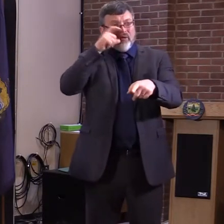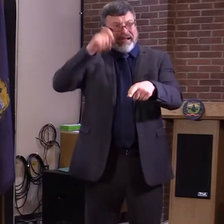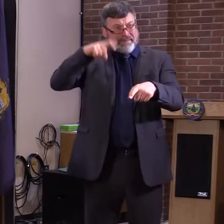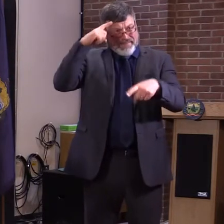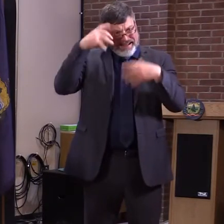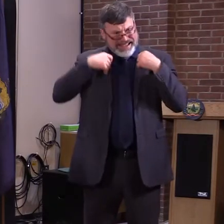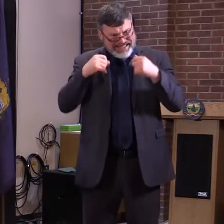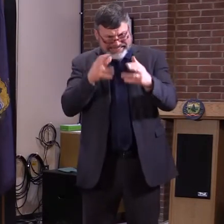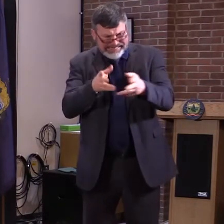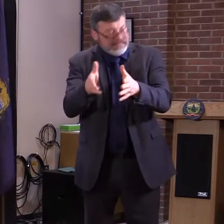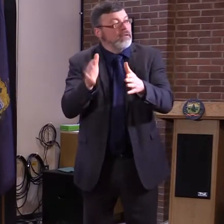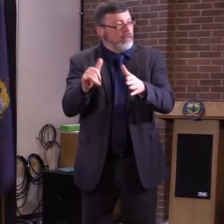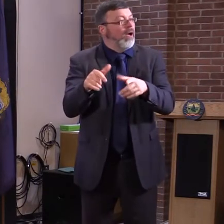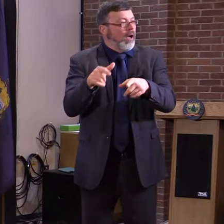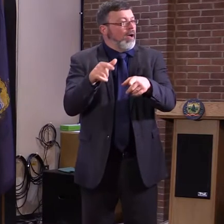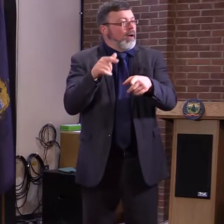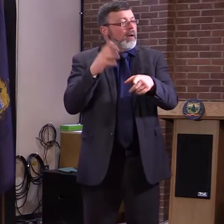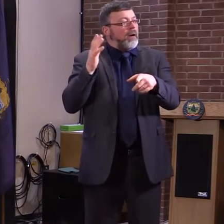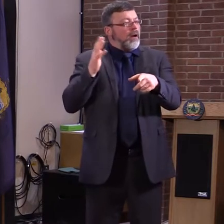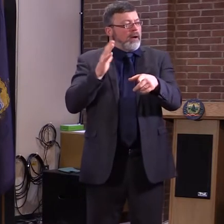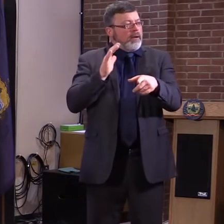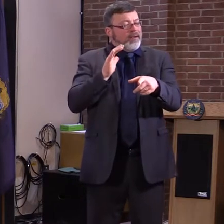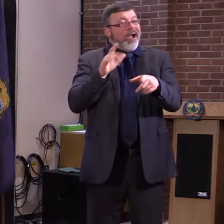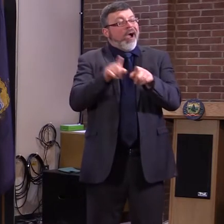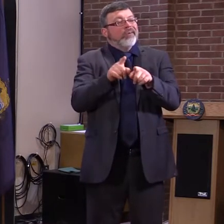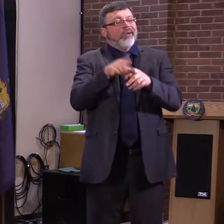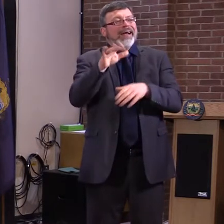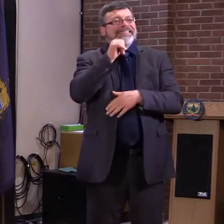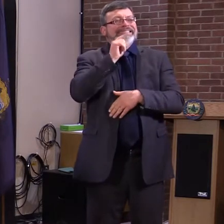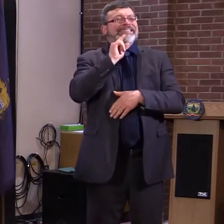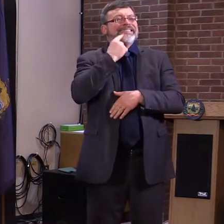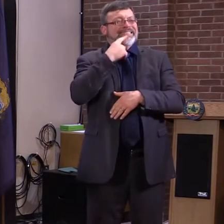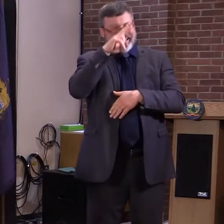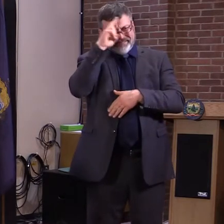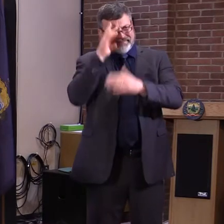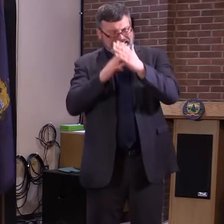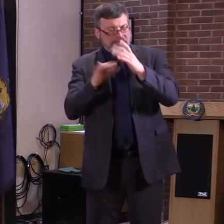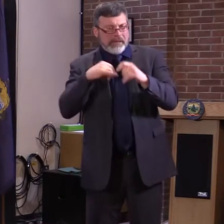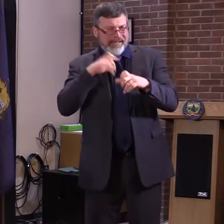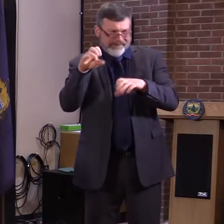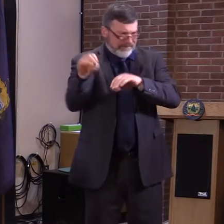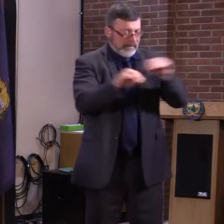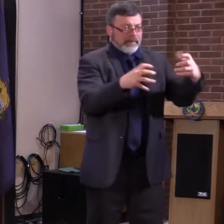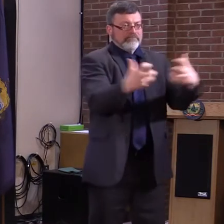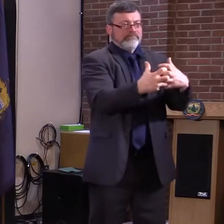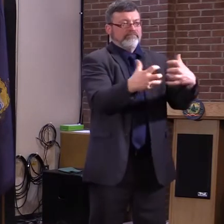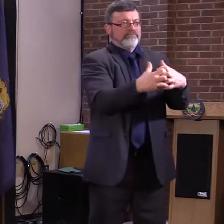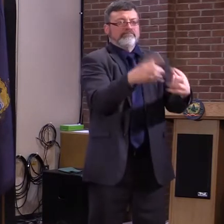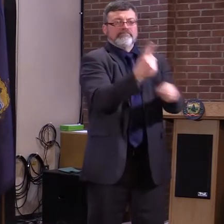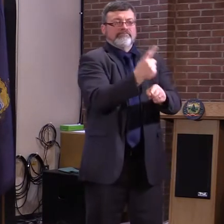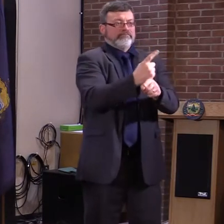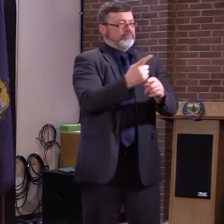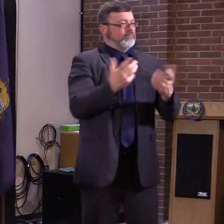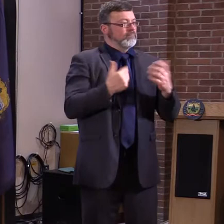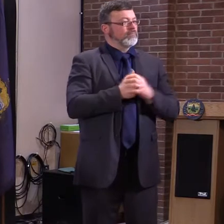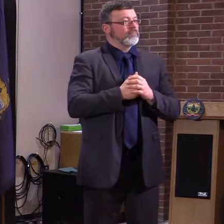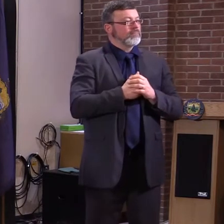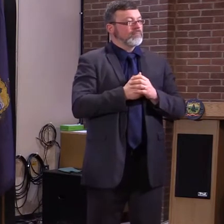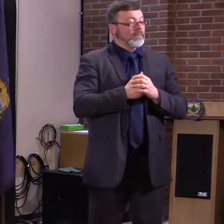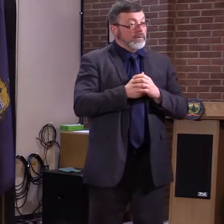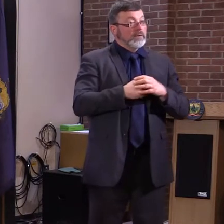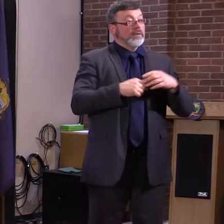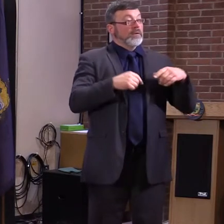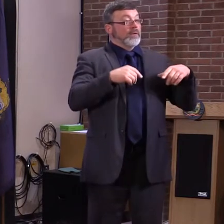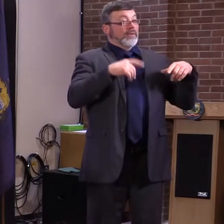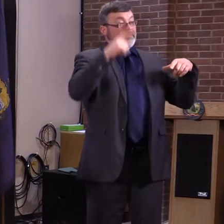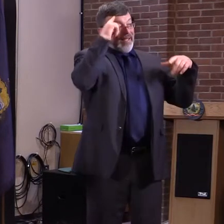levels of care. This past week, we worked with our care coordinators at the Department of Mental Health and our community partners